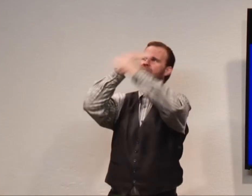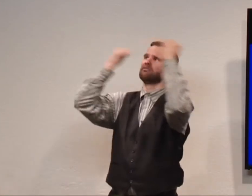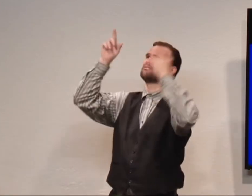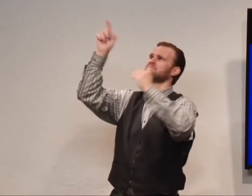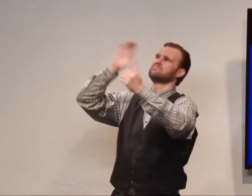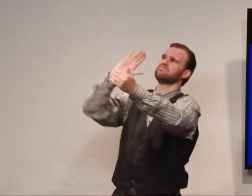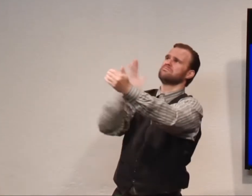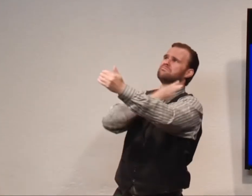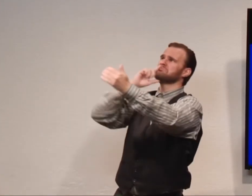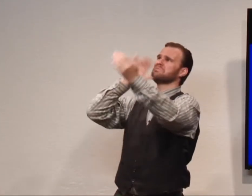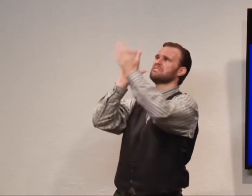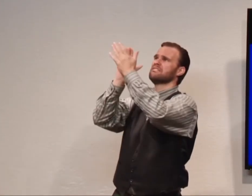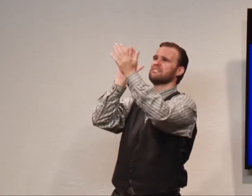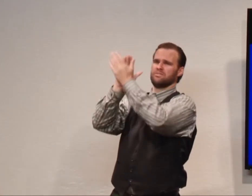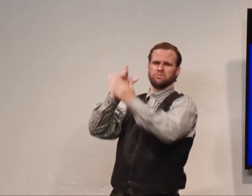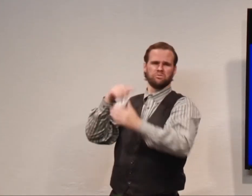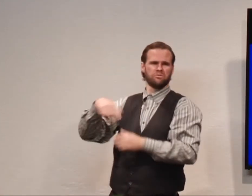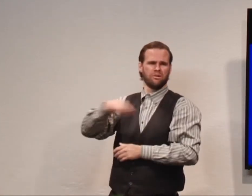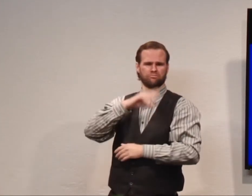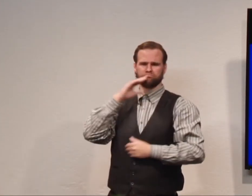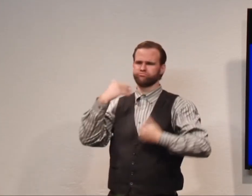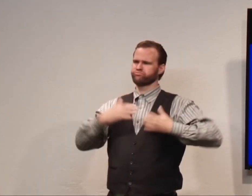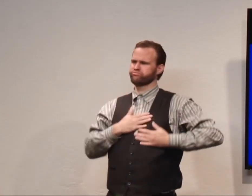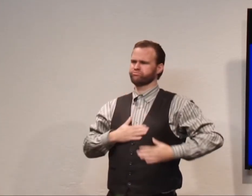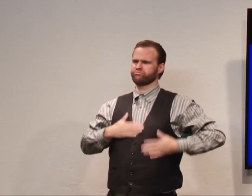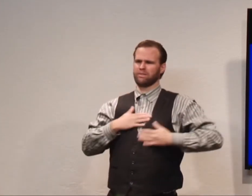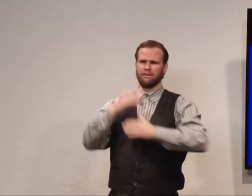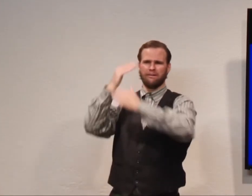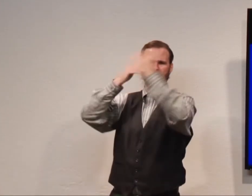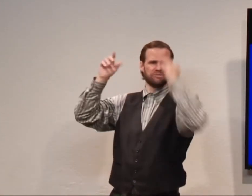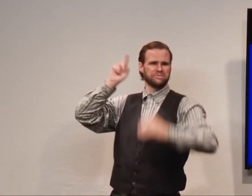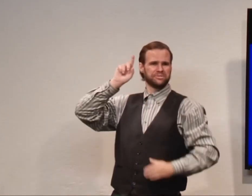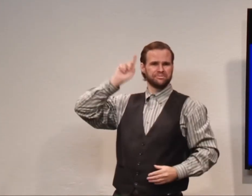Jesus Christ, he will have the preeminence in heaven.